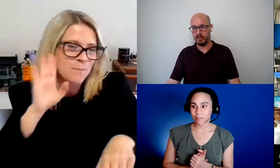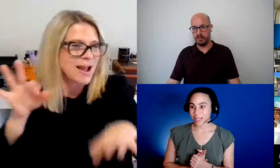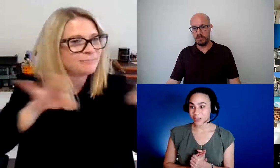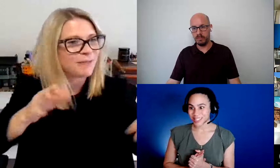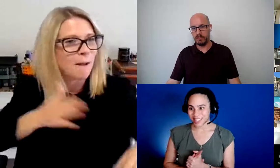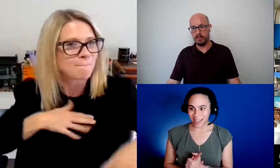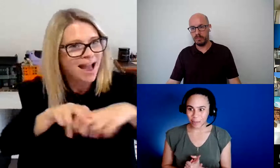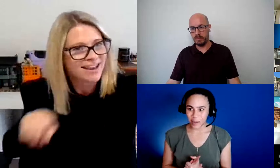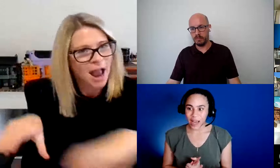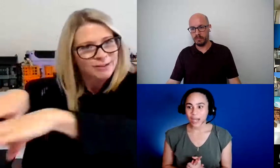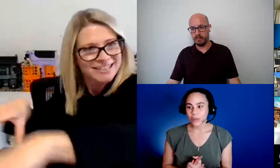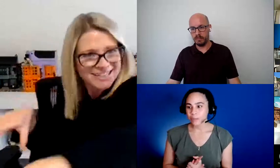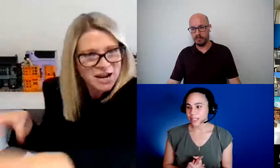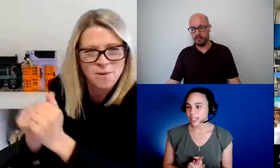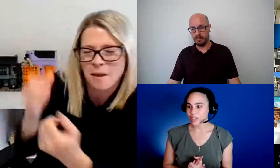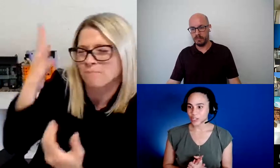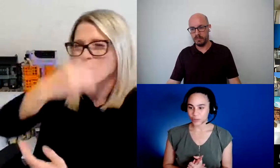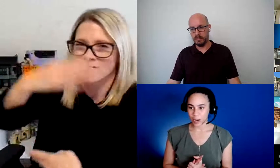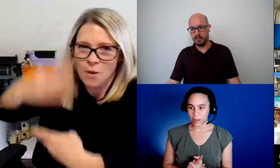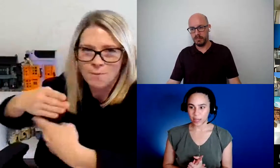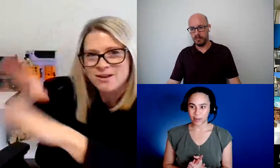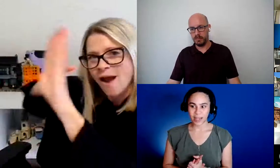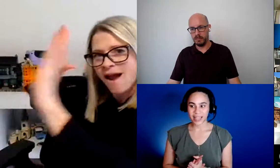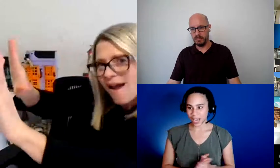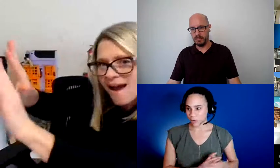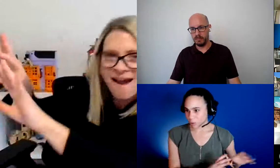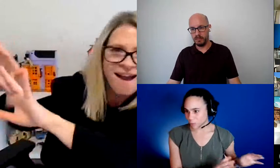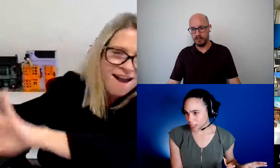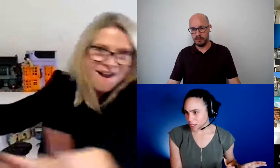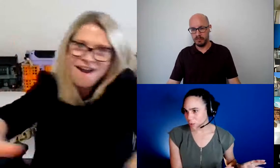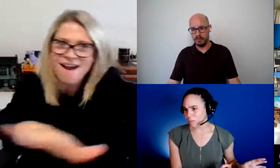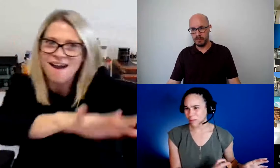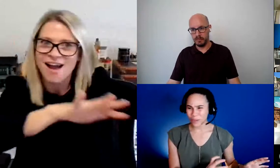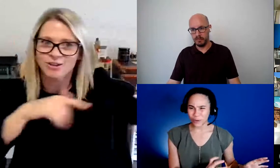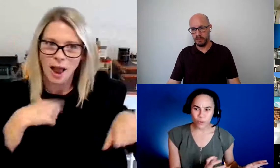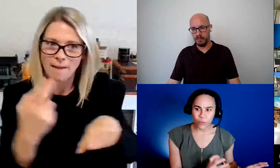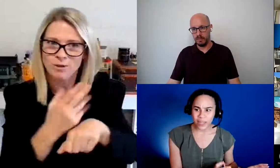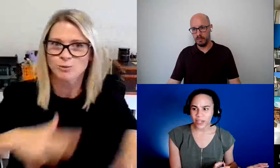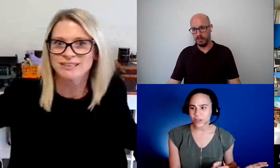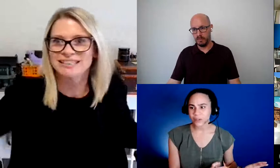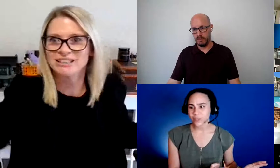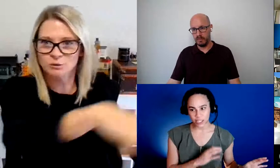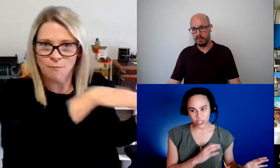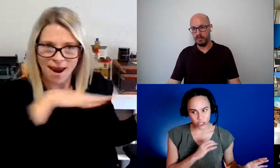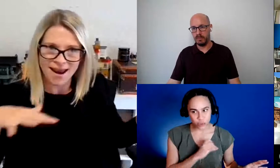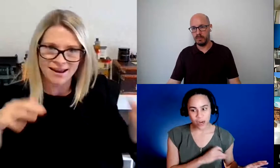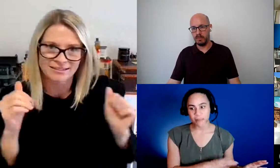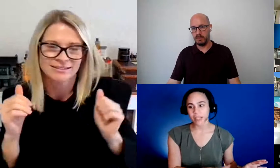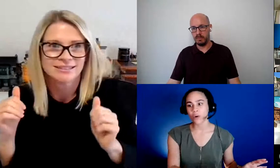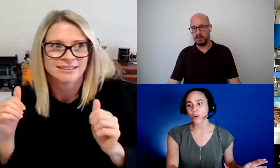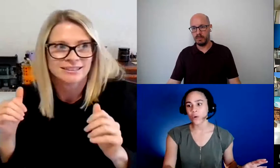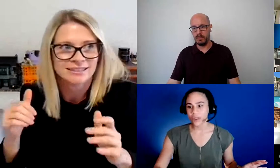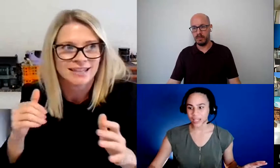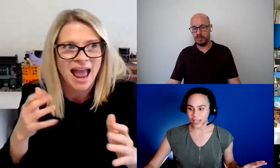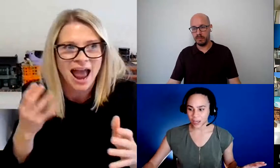my new setup, I would be describing my couch over here with my beautiful windows and just describing the whole thing